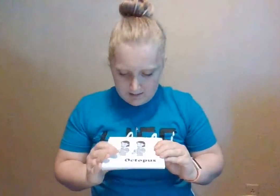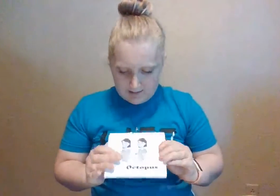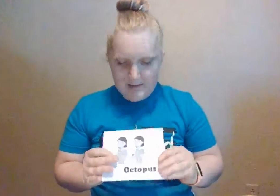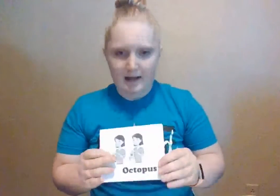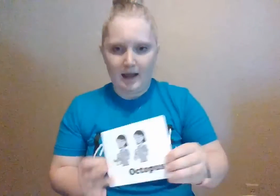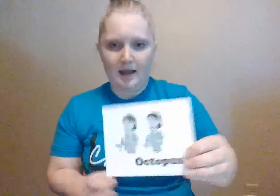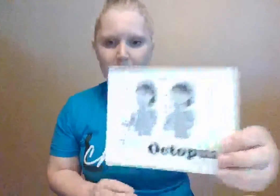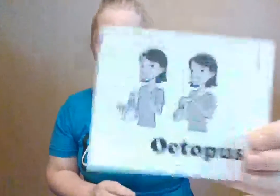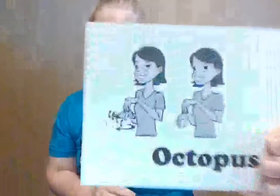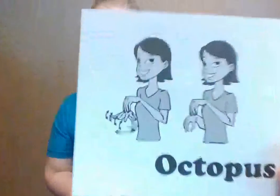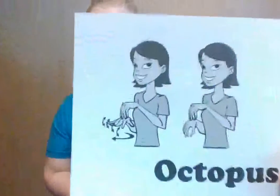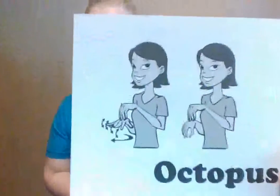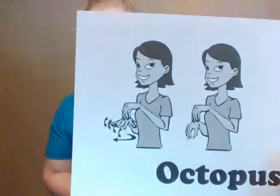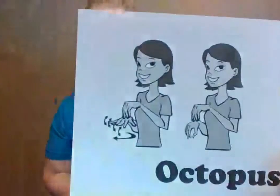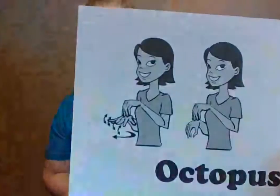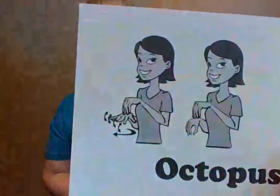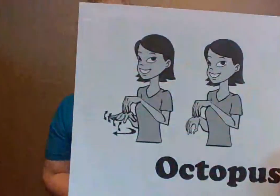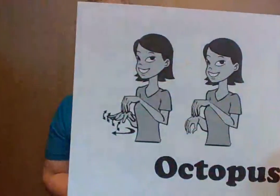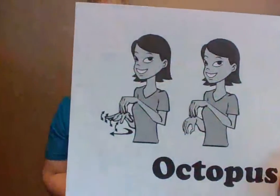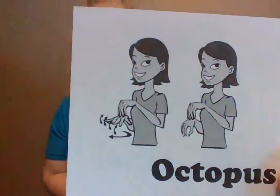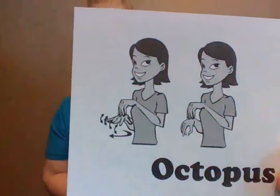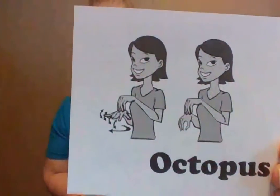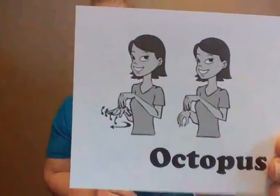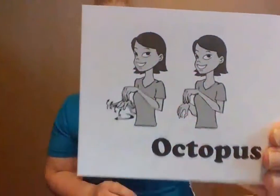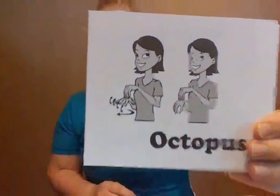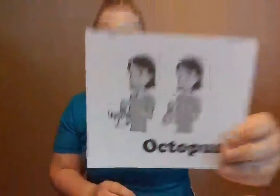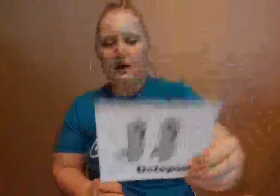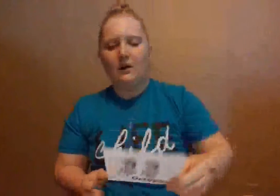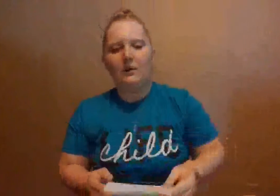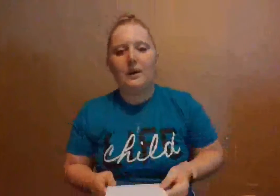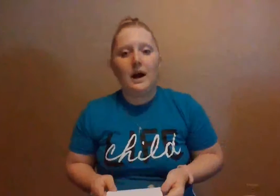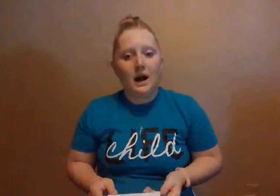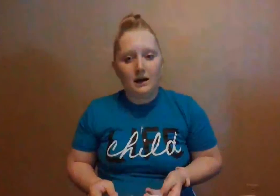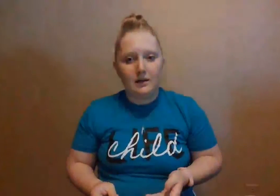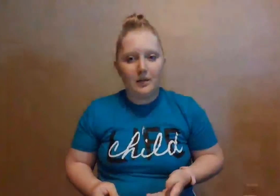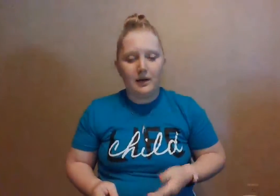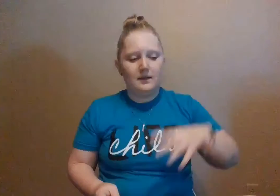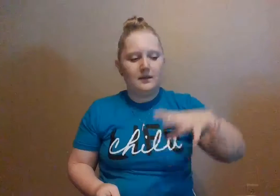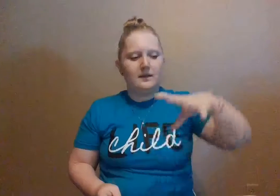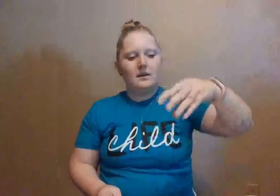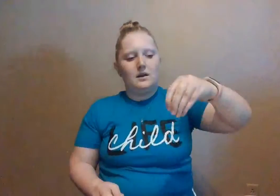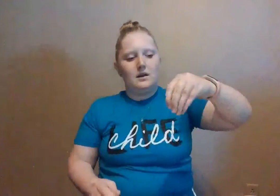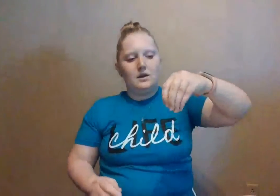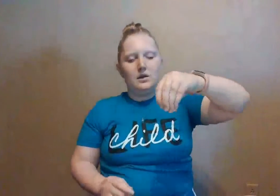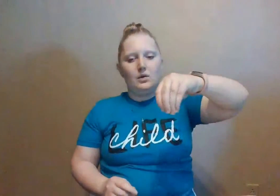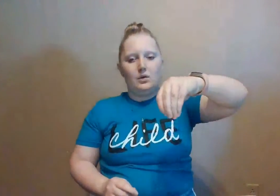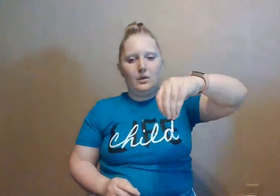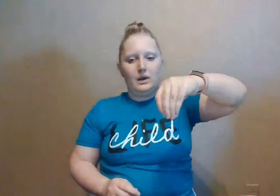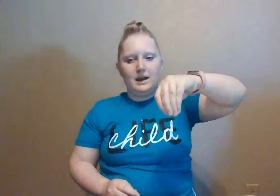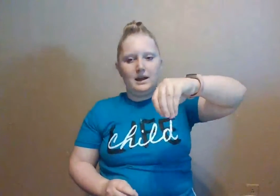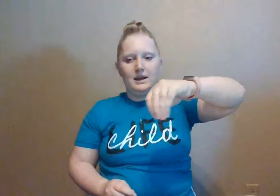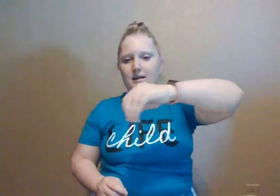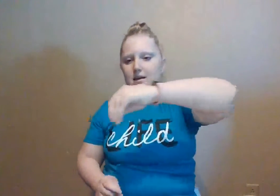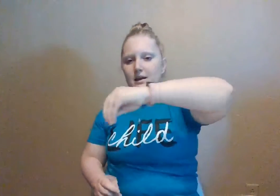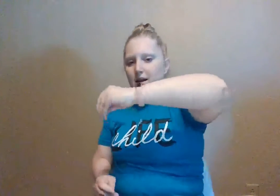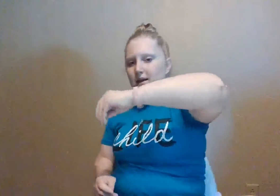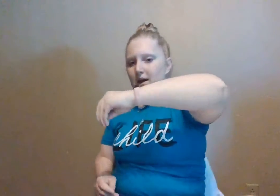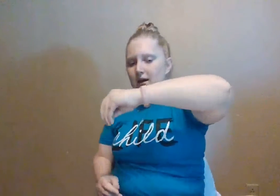next is octopus. So for octopus, you hold one hand like